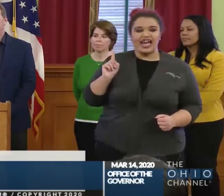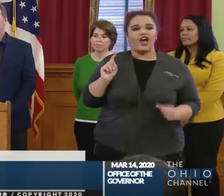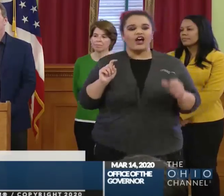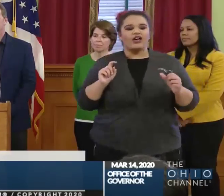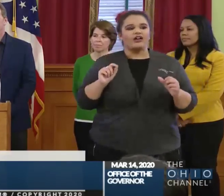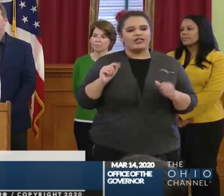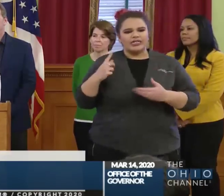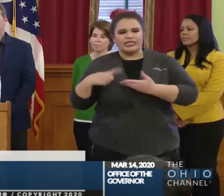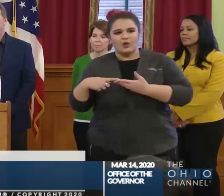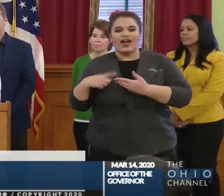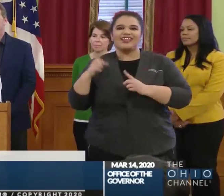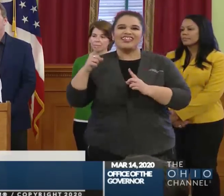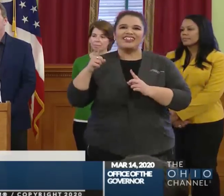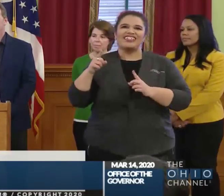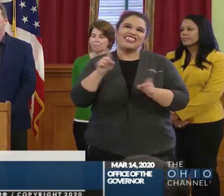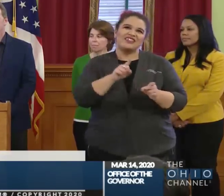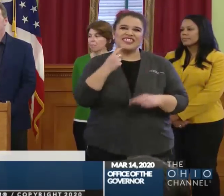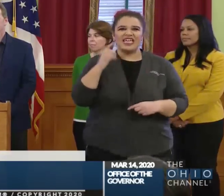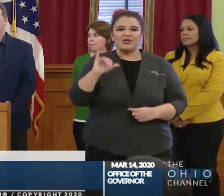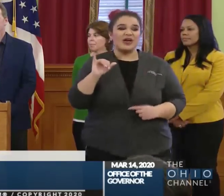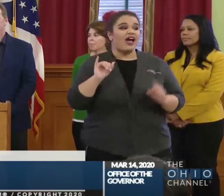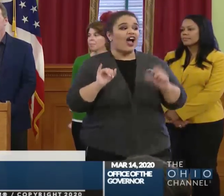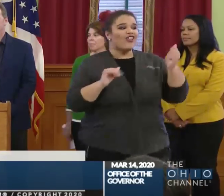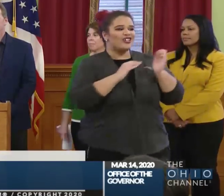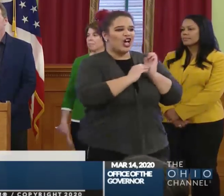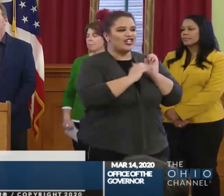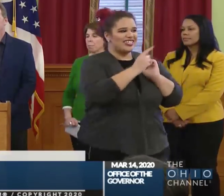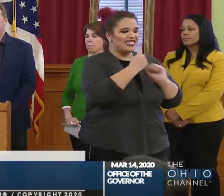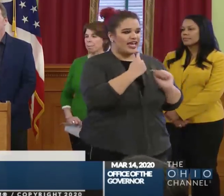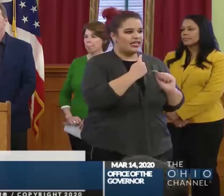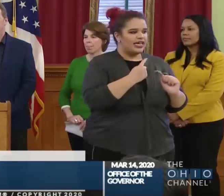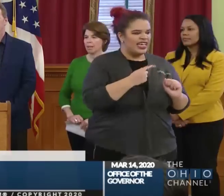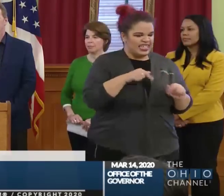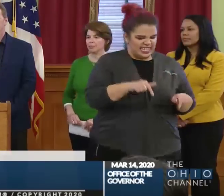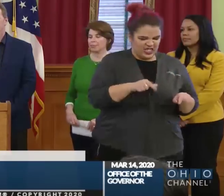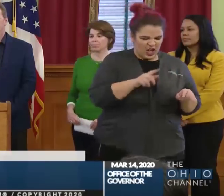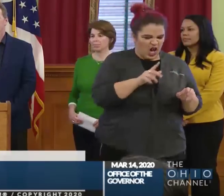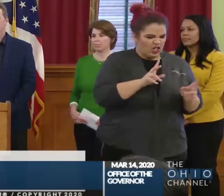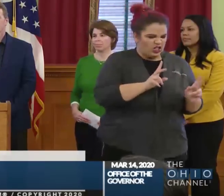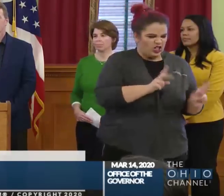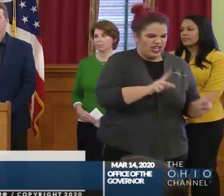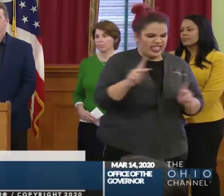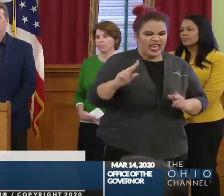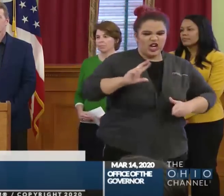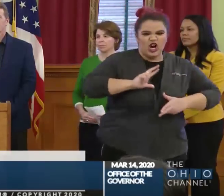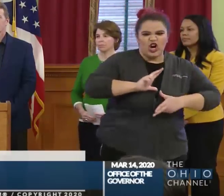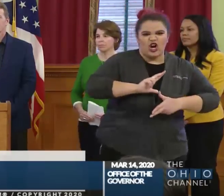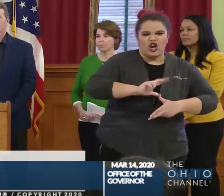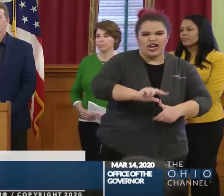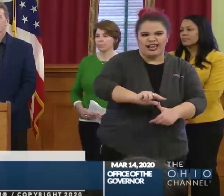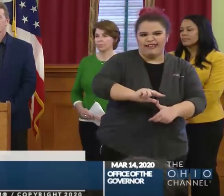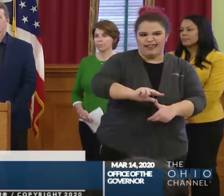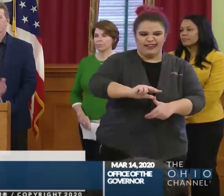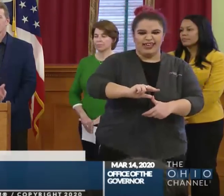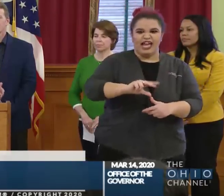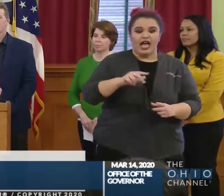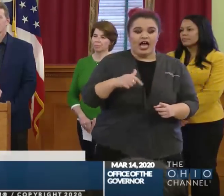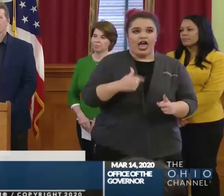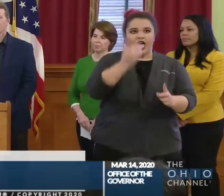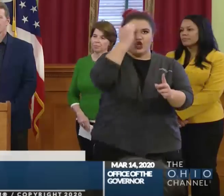like hurricanes coming. Like this, to me, has been this long, slow tsunami coming. I know it's a tsunami. There's not